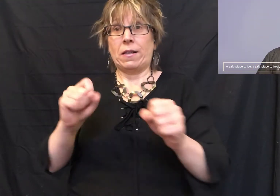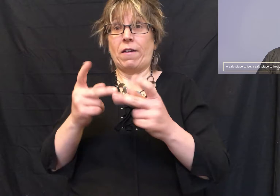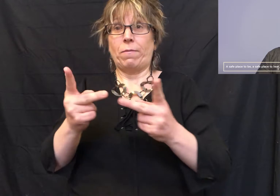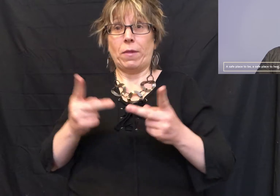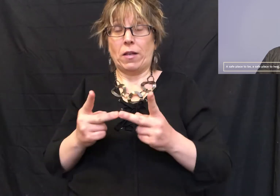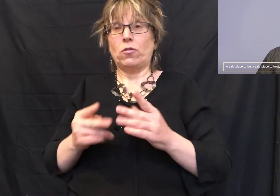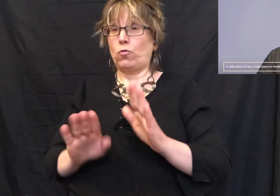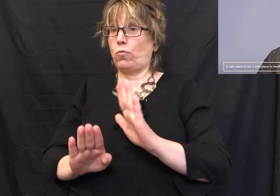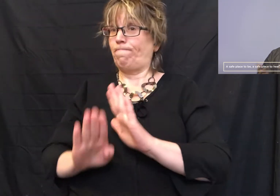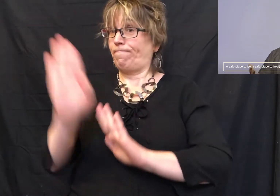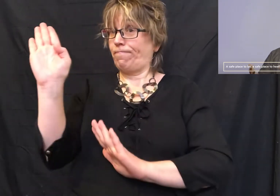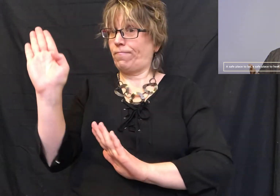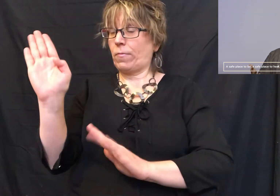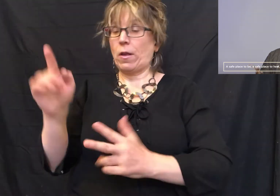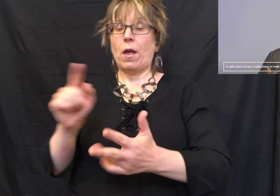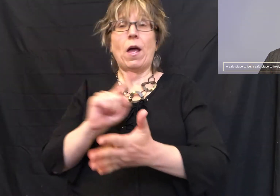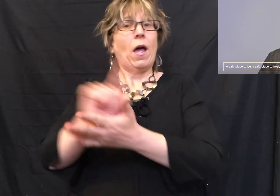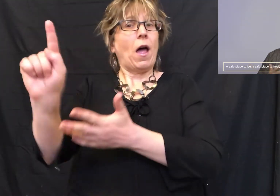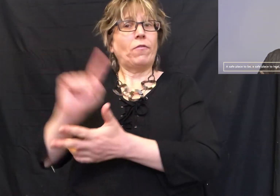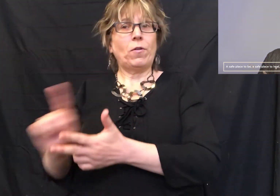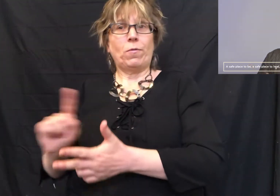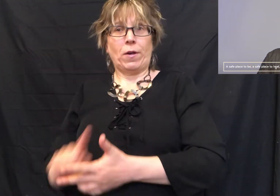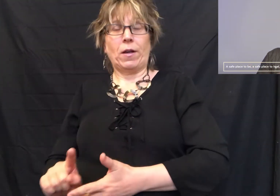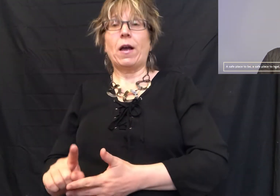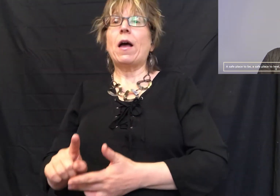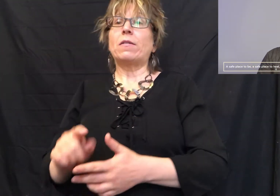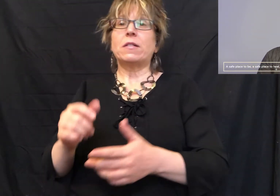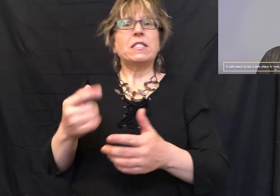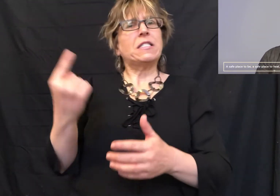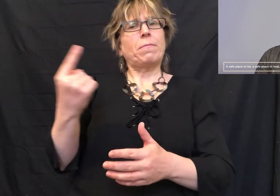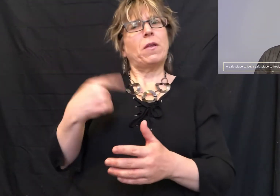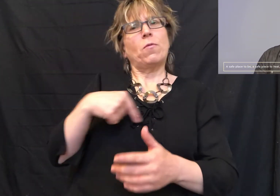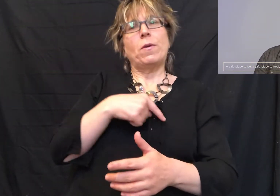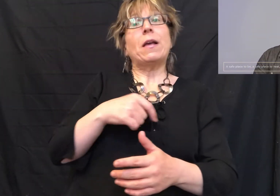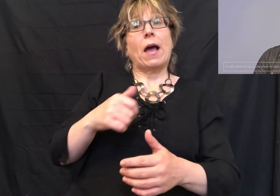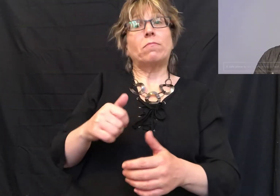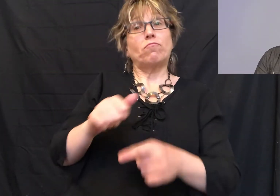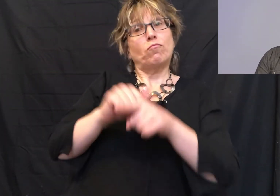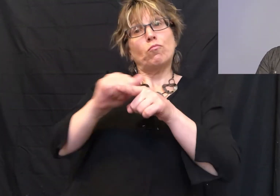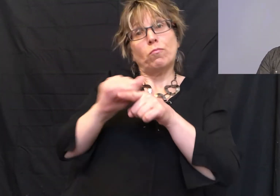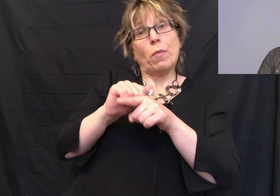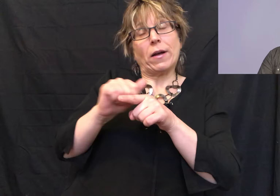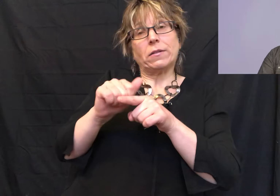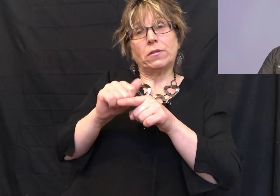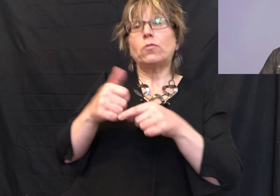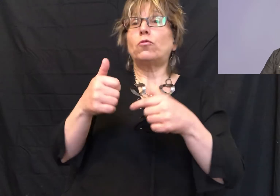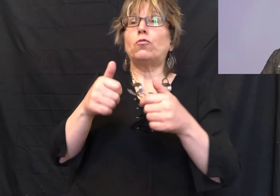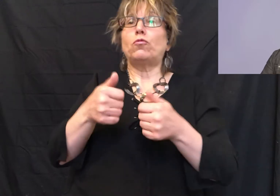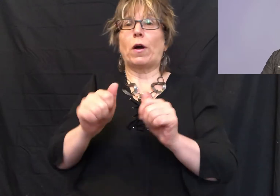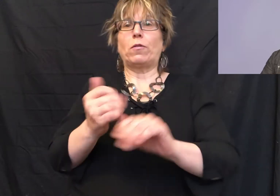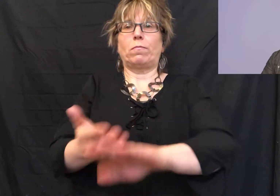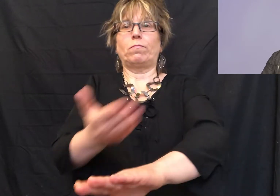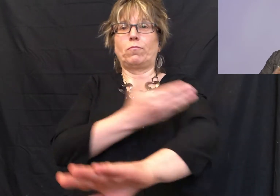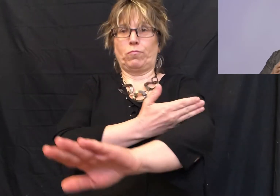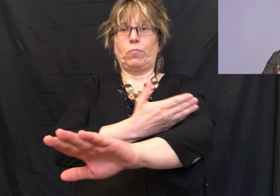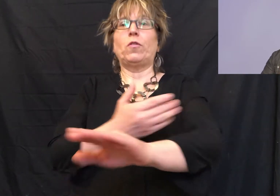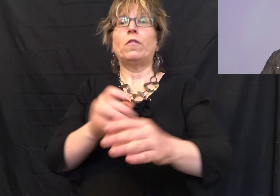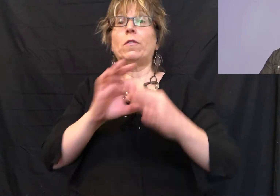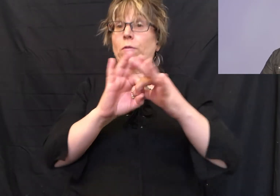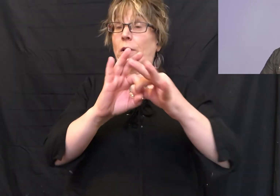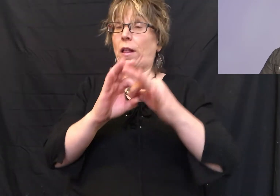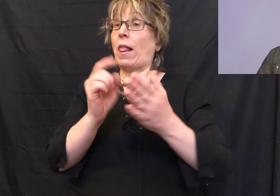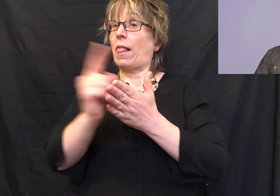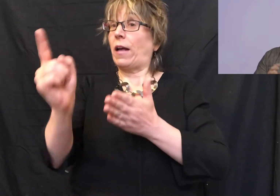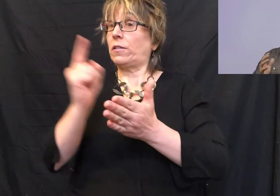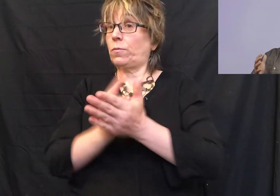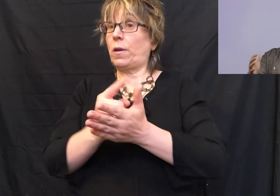grow. And each week I'm going to be giving you a practice, something that we can live out together to make our relationships stronger.